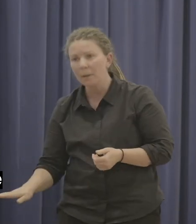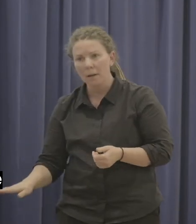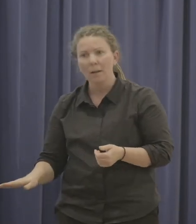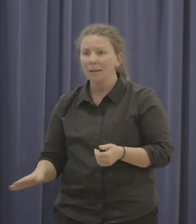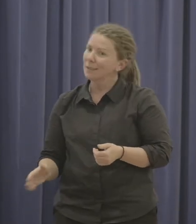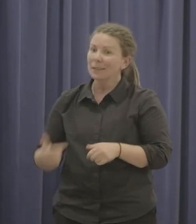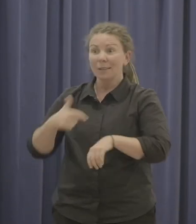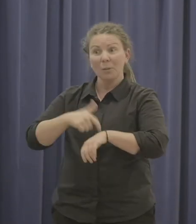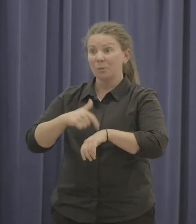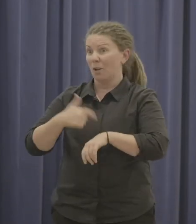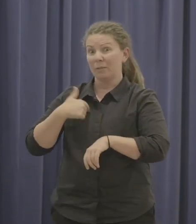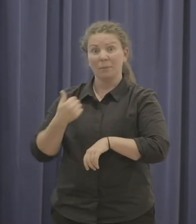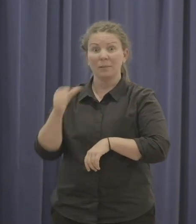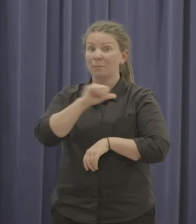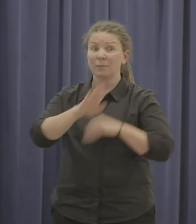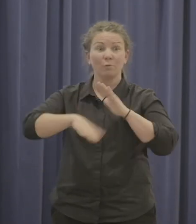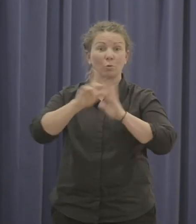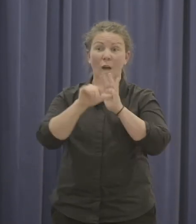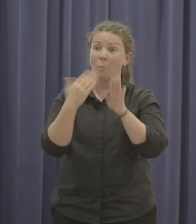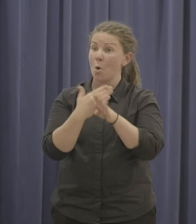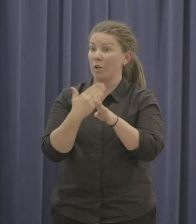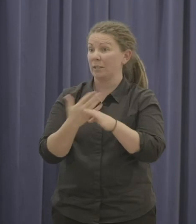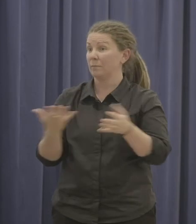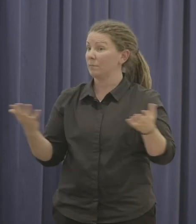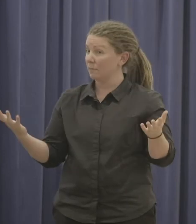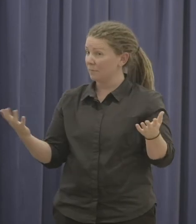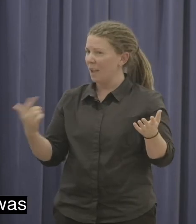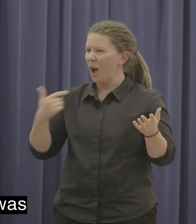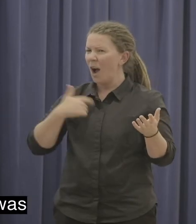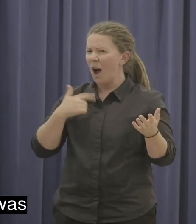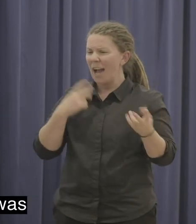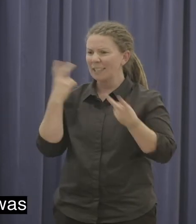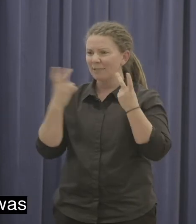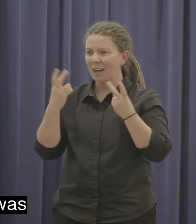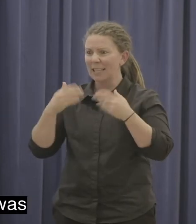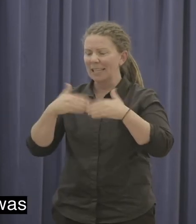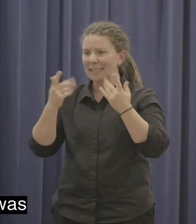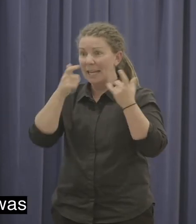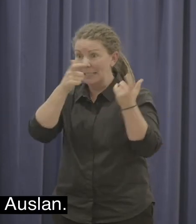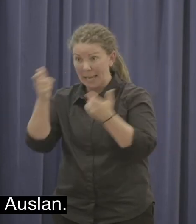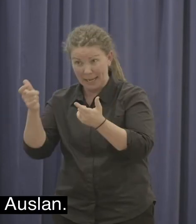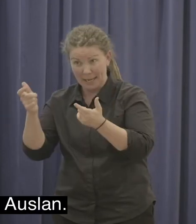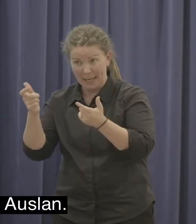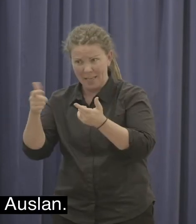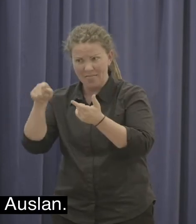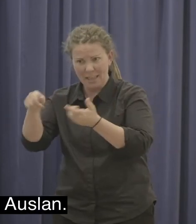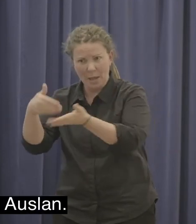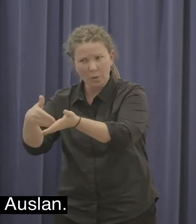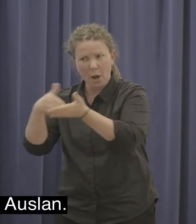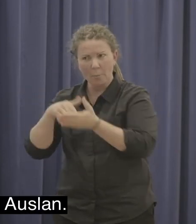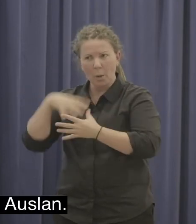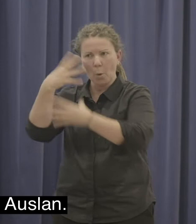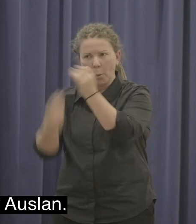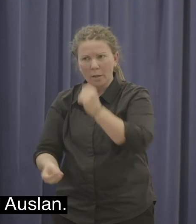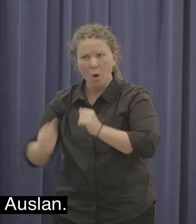stage, it was time for me to return to full-time work. I had to find a daycare that was going to help me